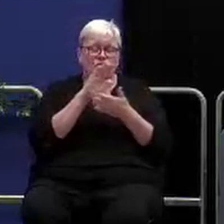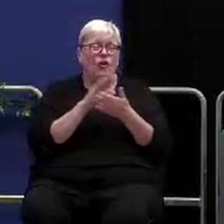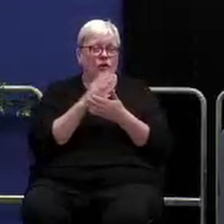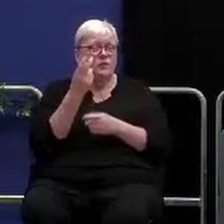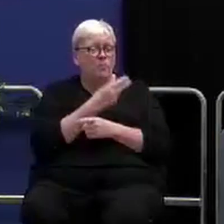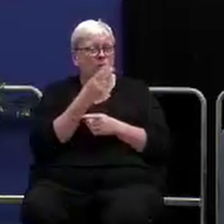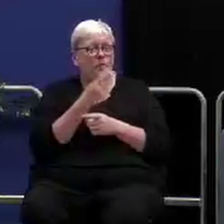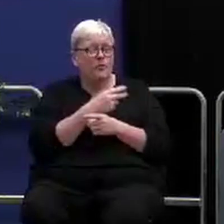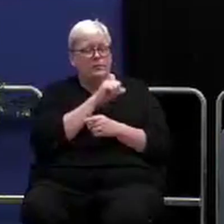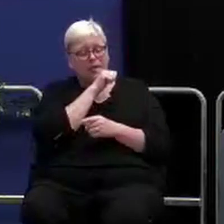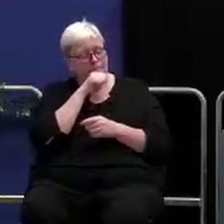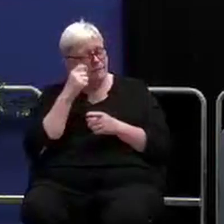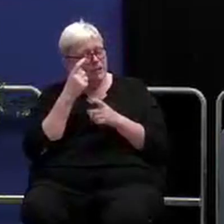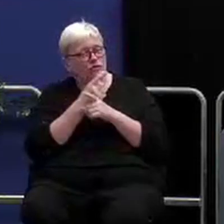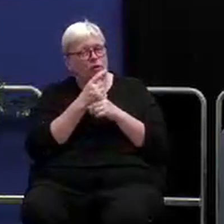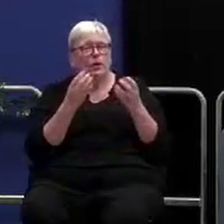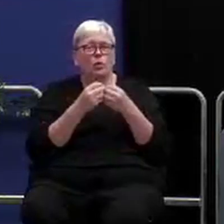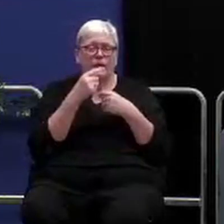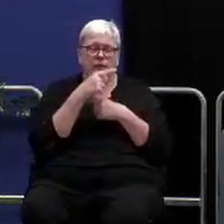and it's been lovely to talk about it with you.